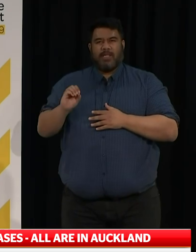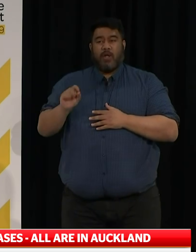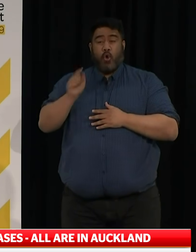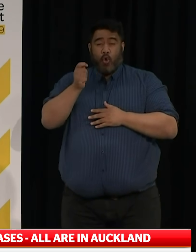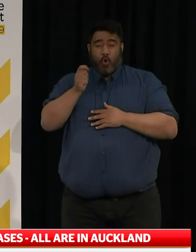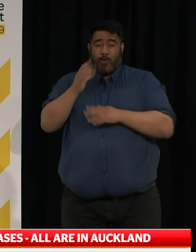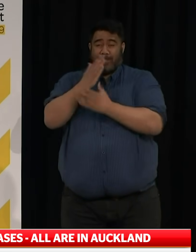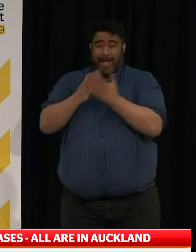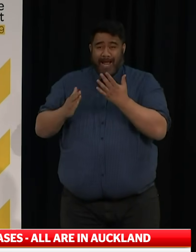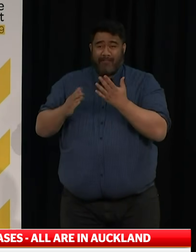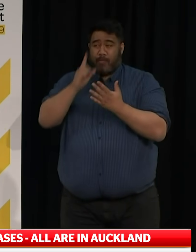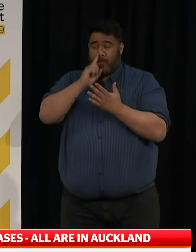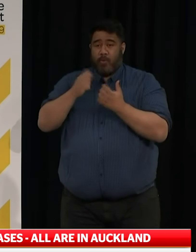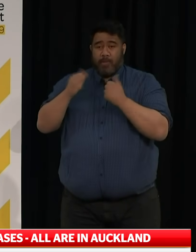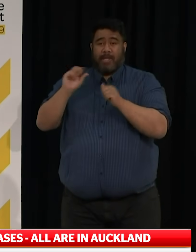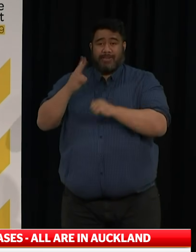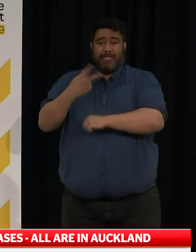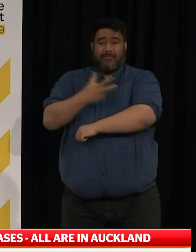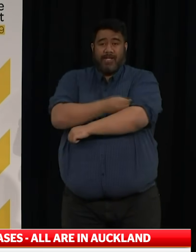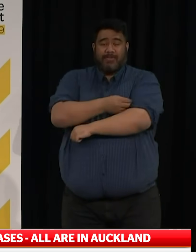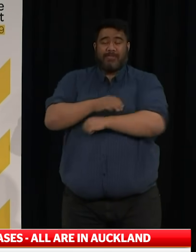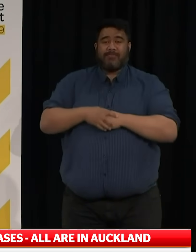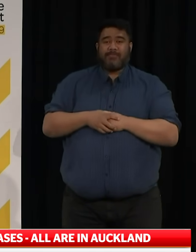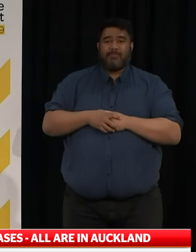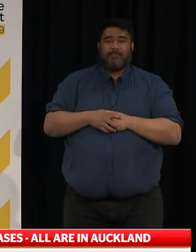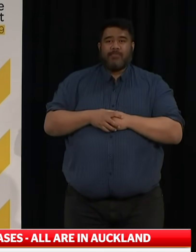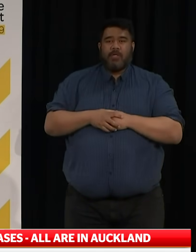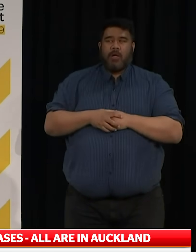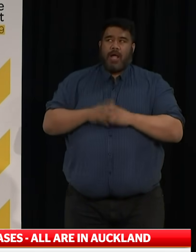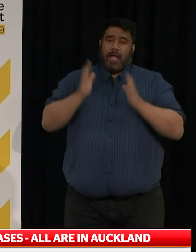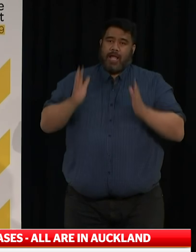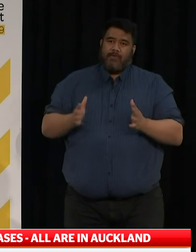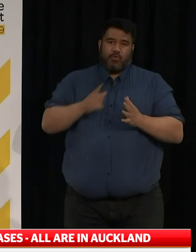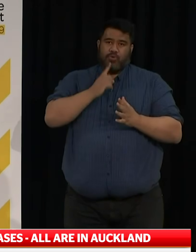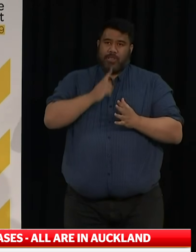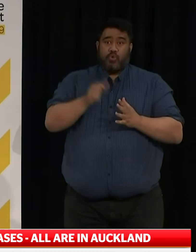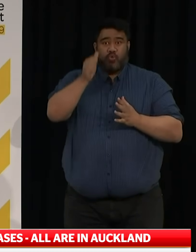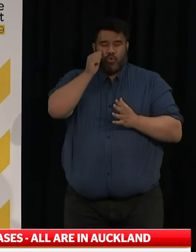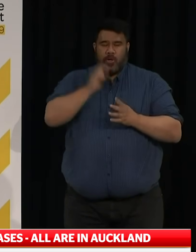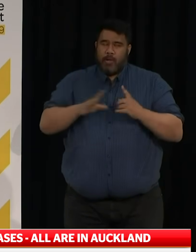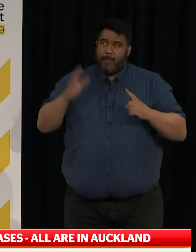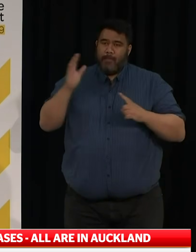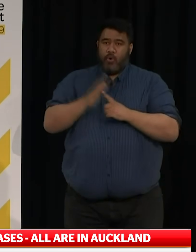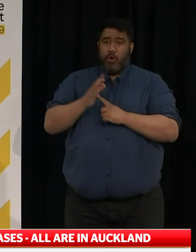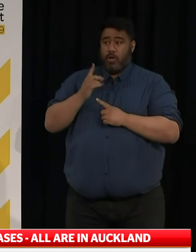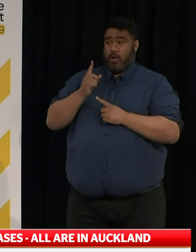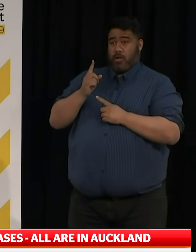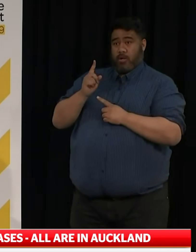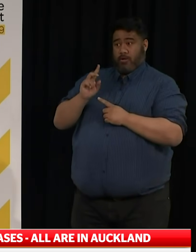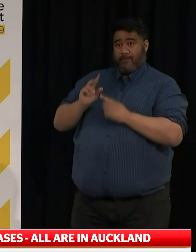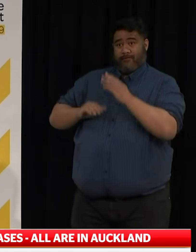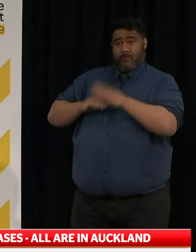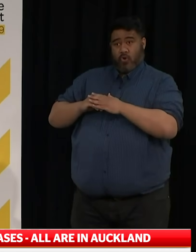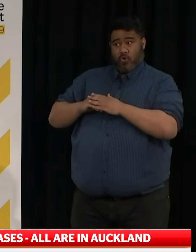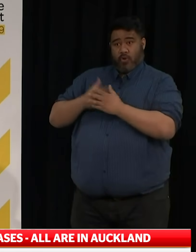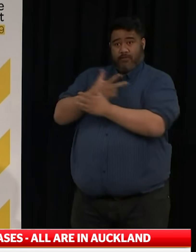the eligible population being fully vaccinated. I can't overstate the importance of those 1.8 million people now being fully